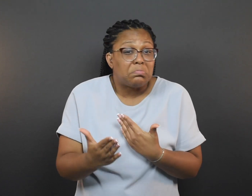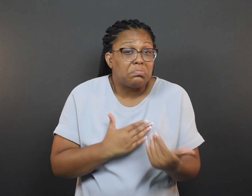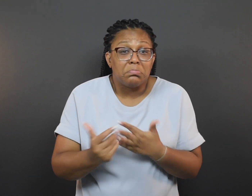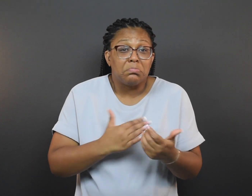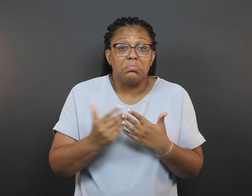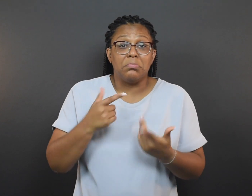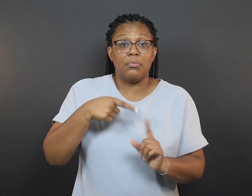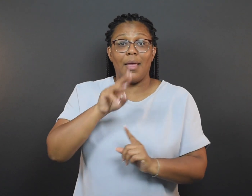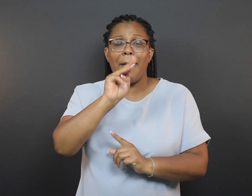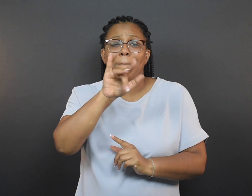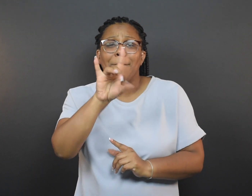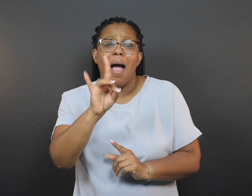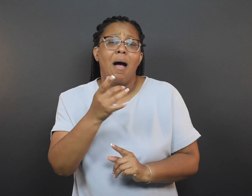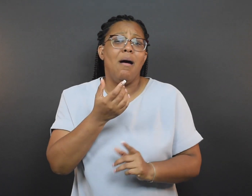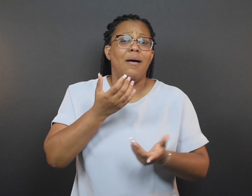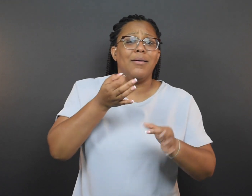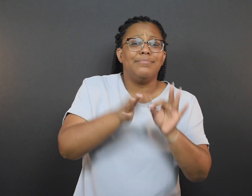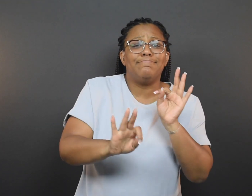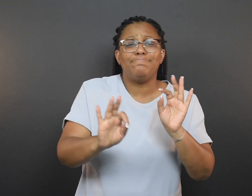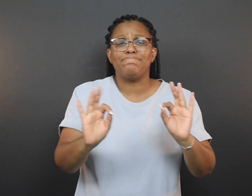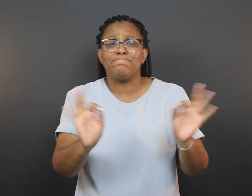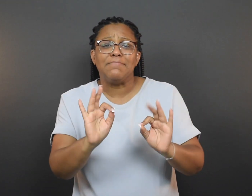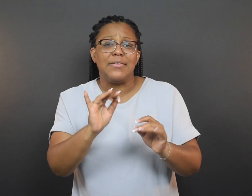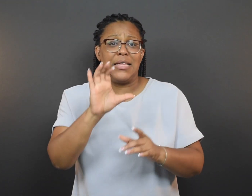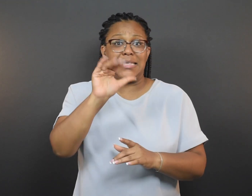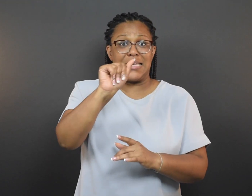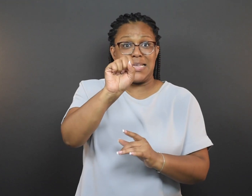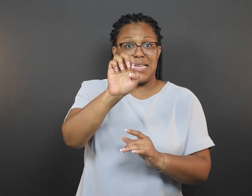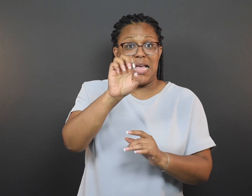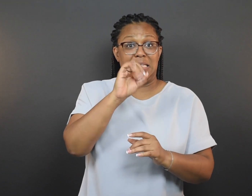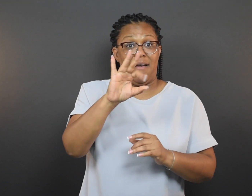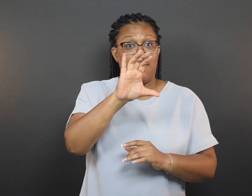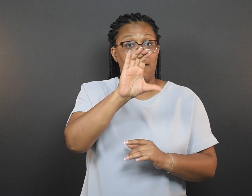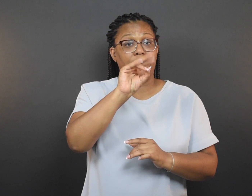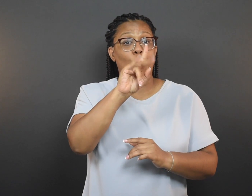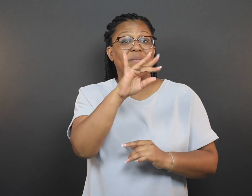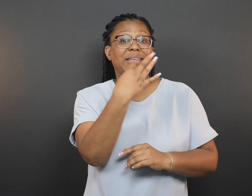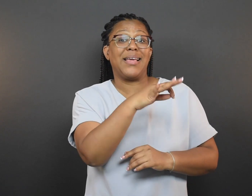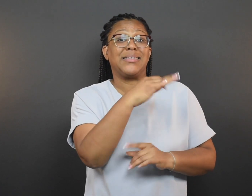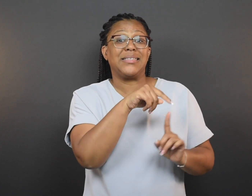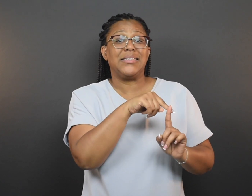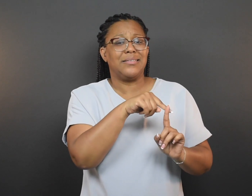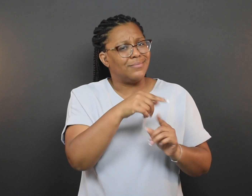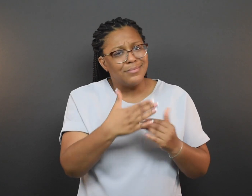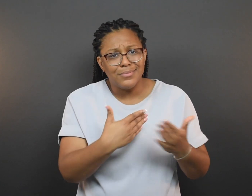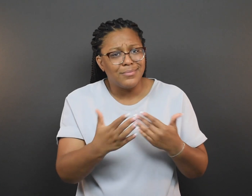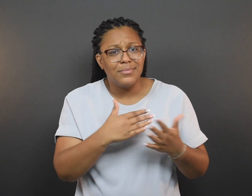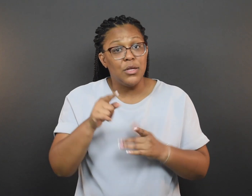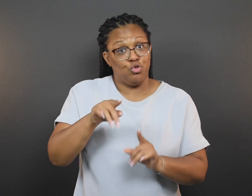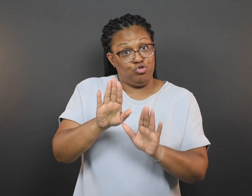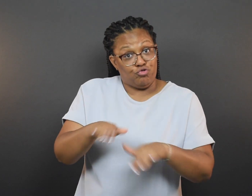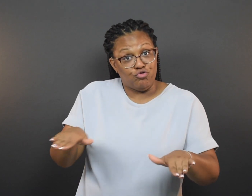Even with a mild case of COVID-19, children are still at risk of other